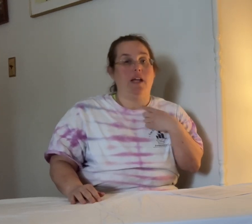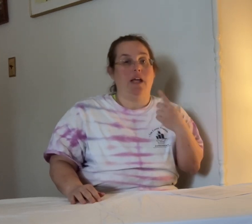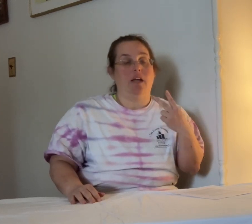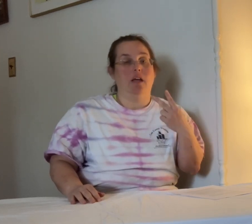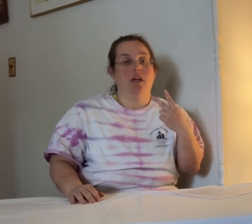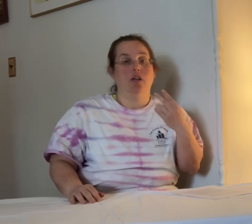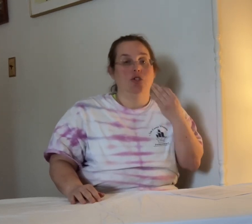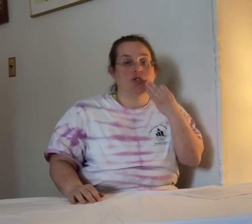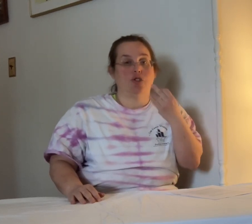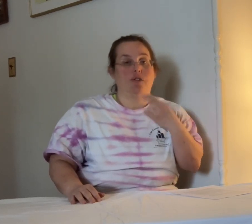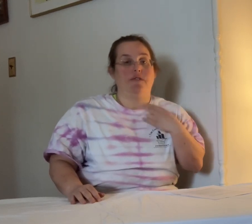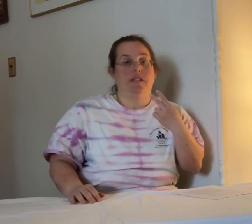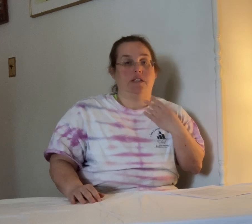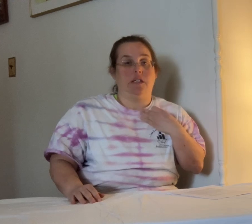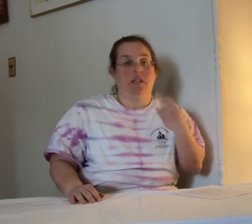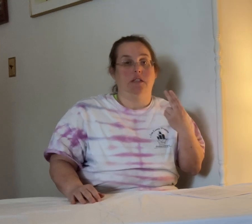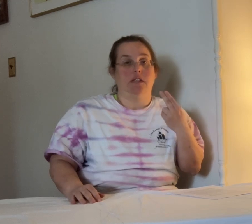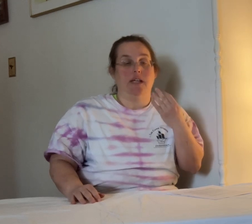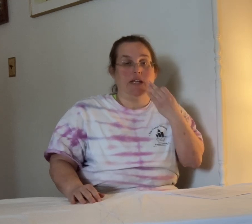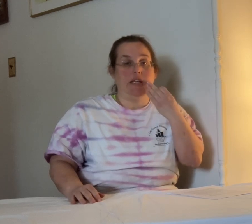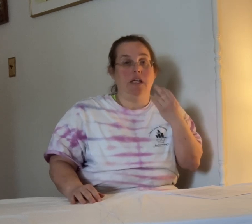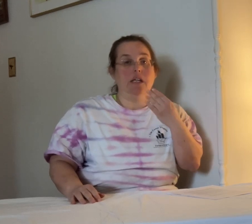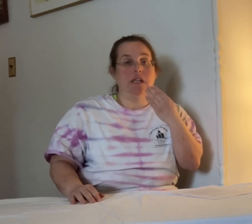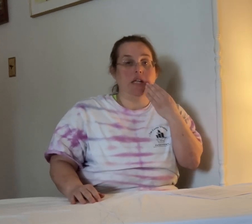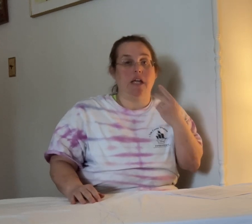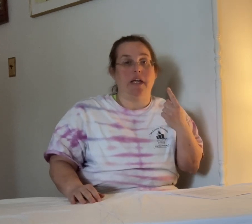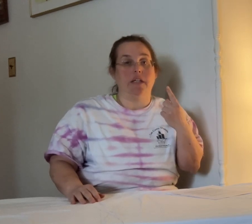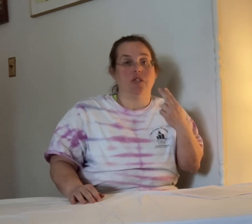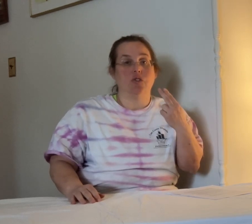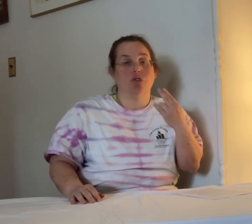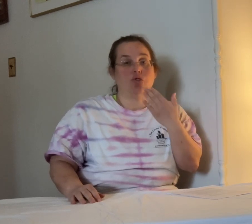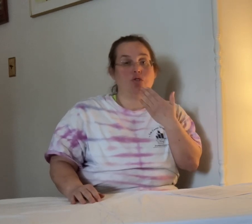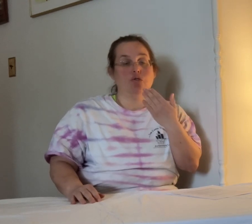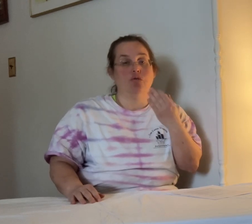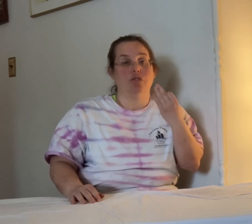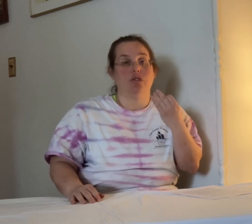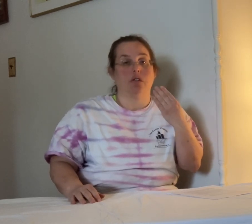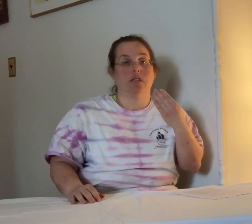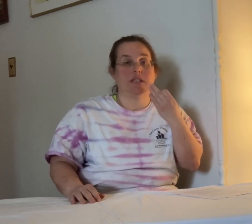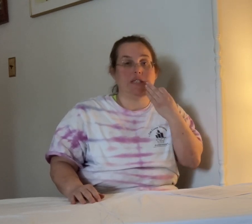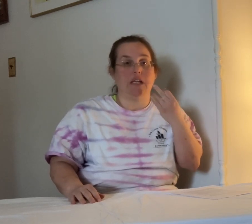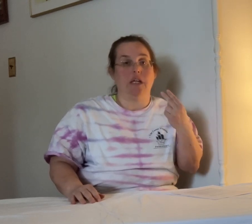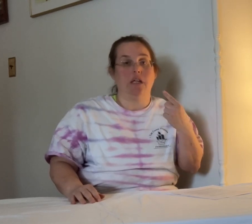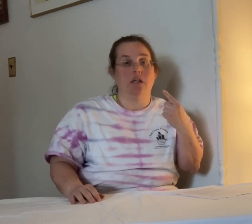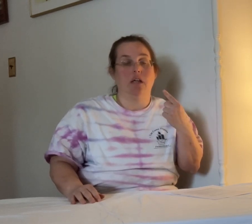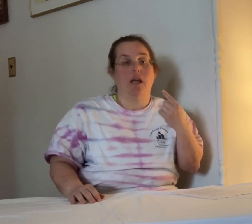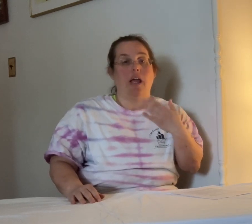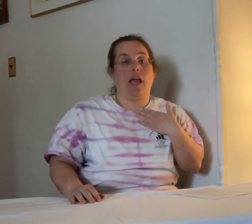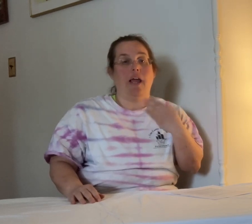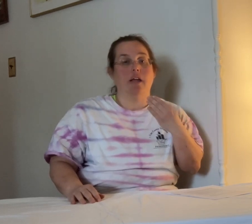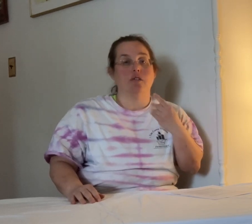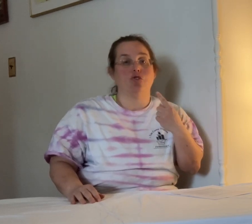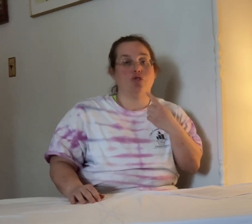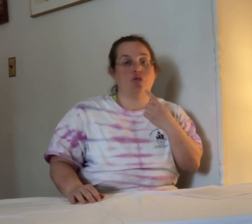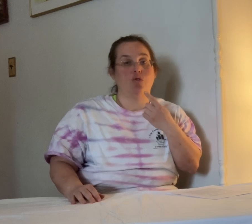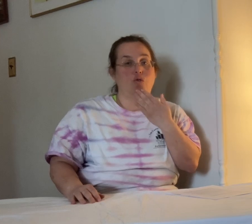providing services he needs to succeed and